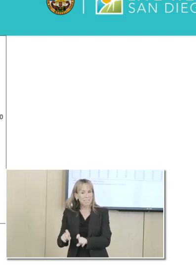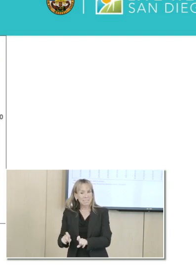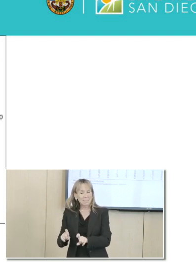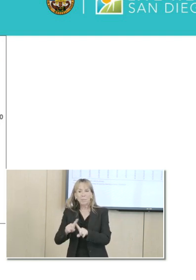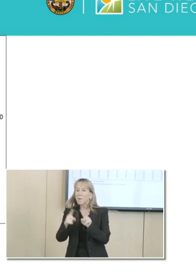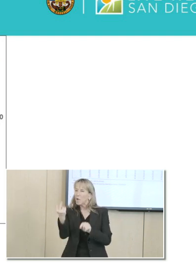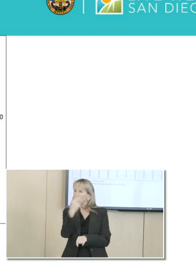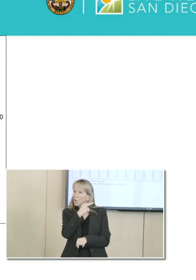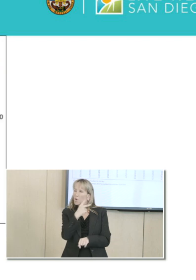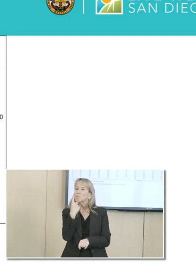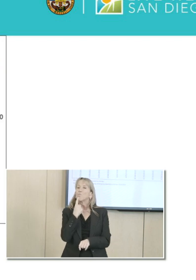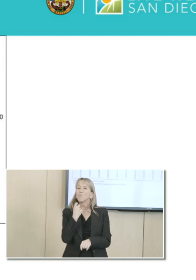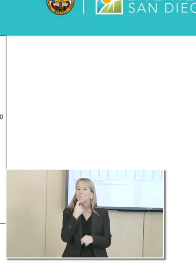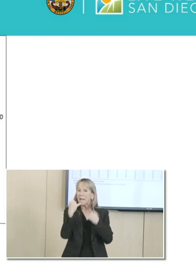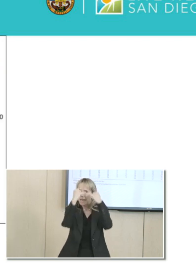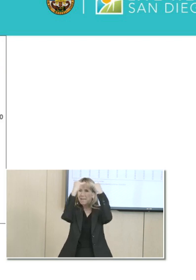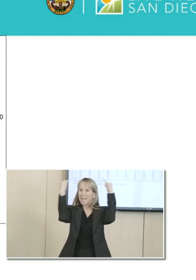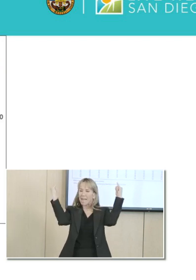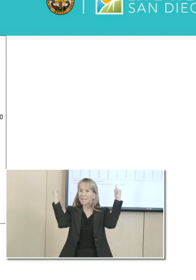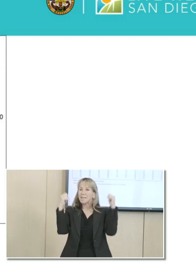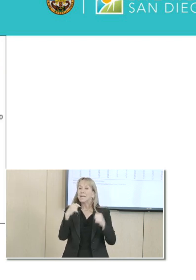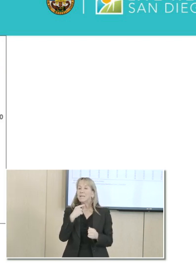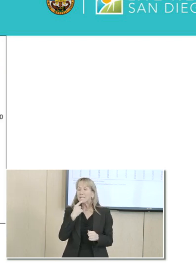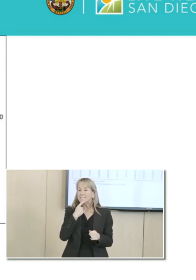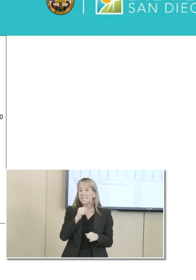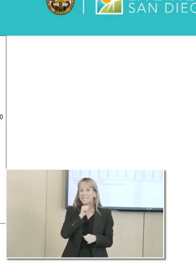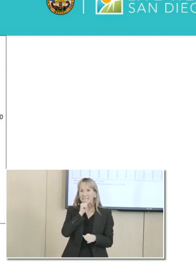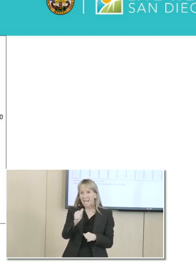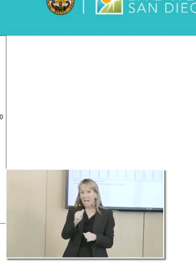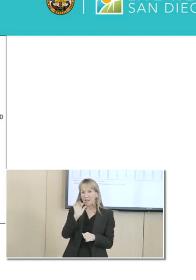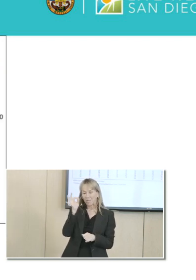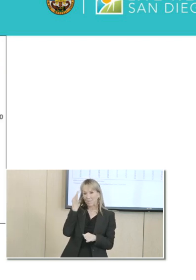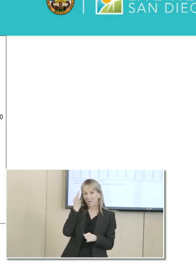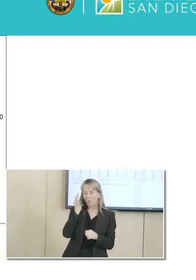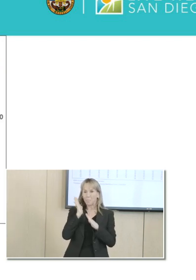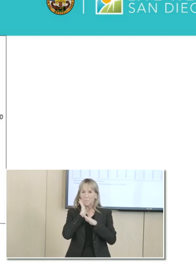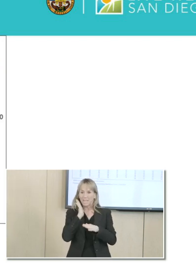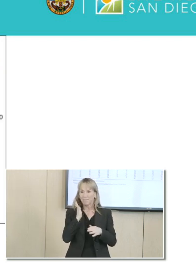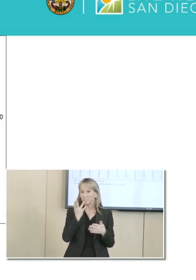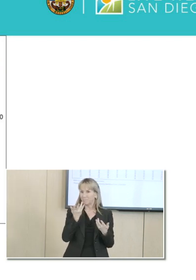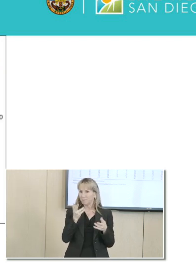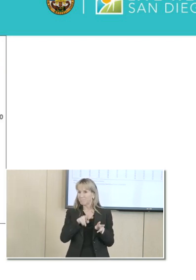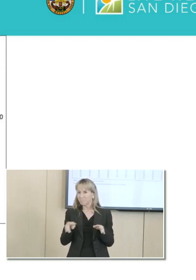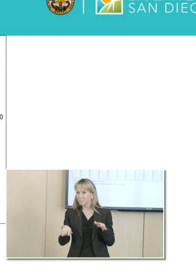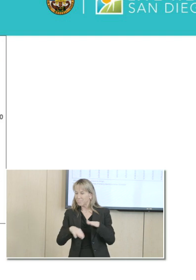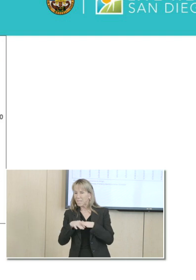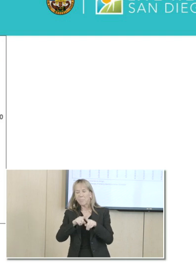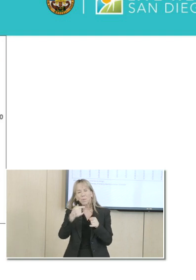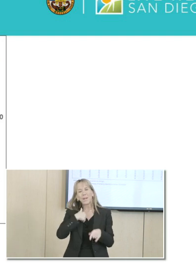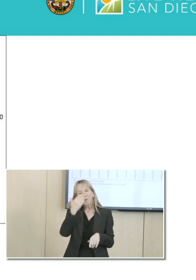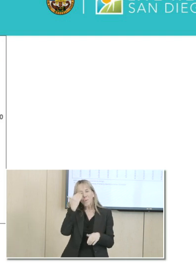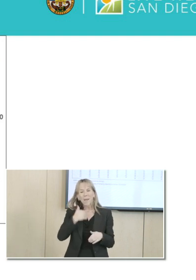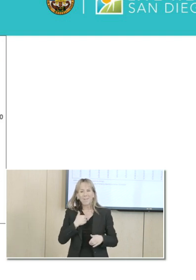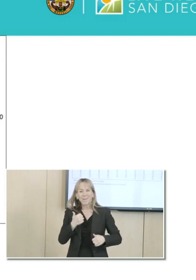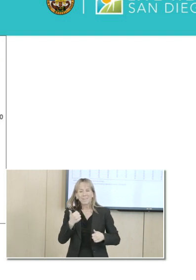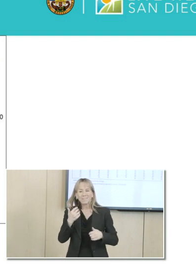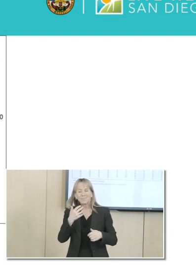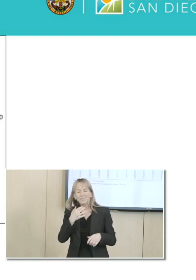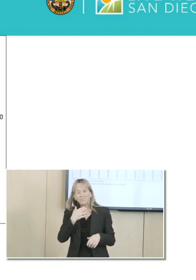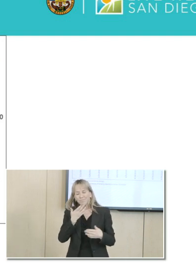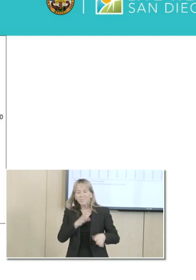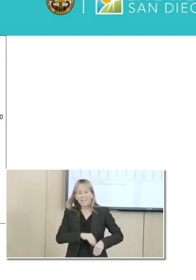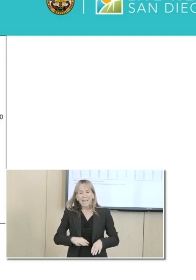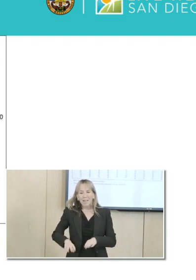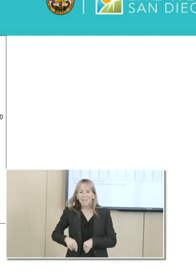now to the red line at the top that says non-federal bed capacity. We know we have 2 naval hospitals and a VA hospital here, so we know that line is a little